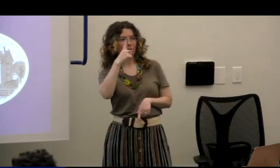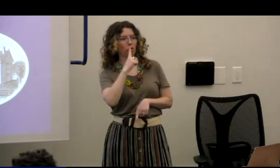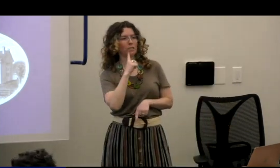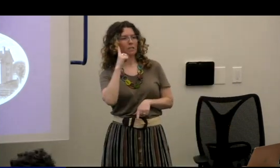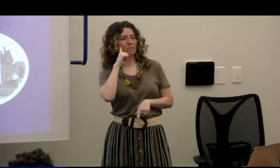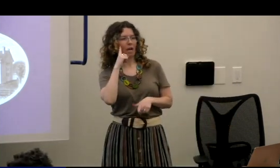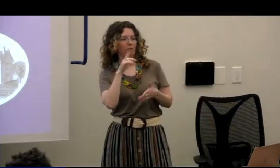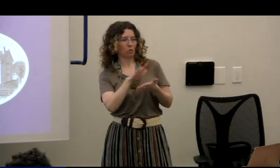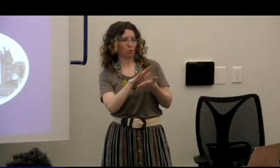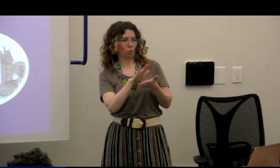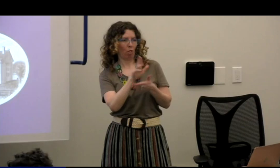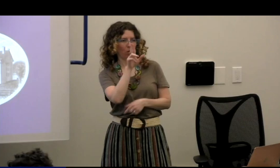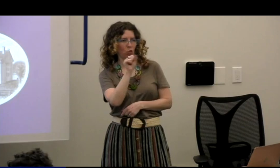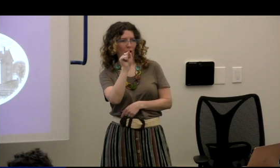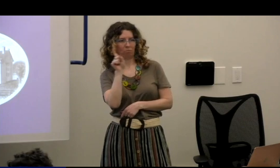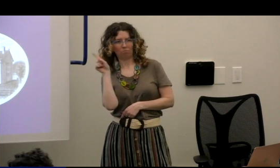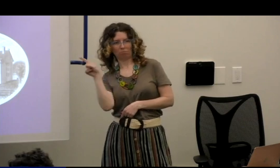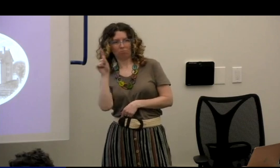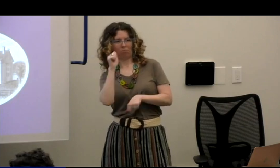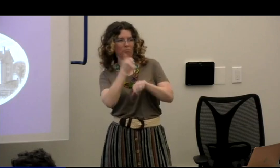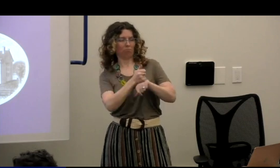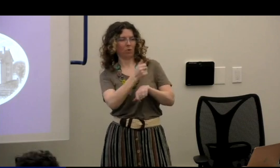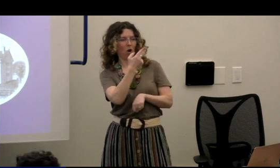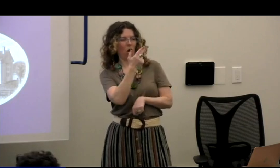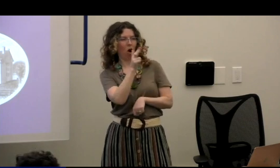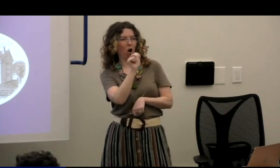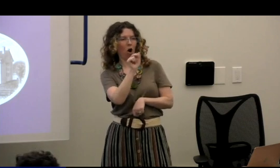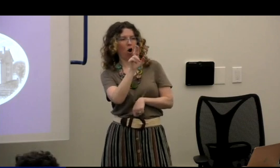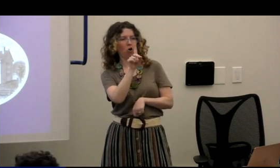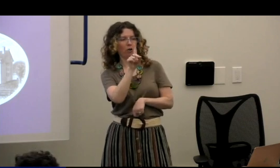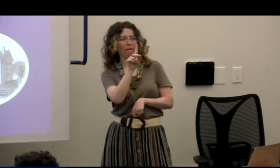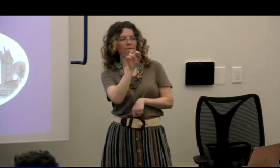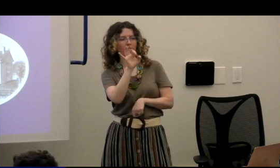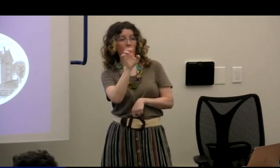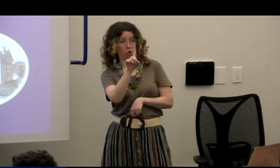Here's an image of the first deaf school in the United States,